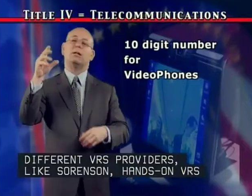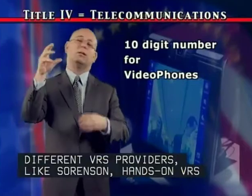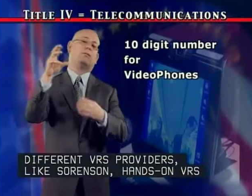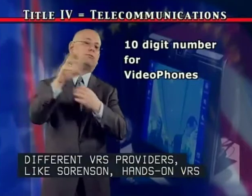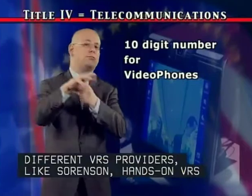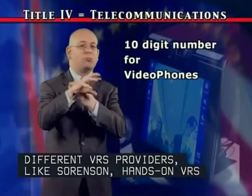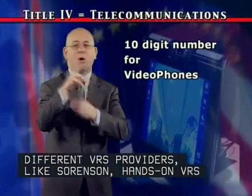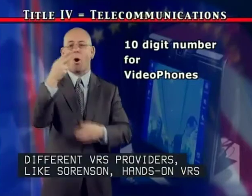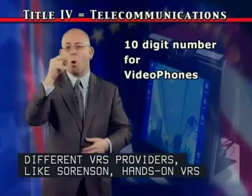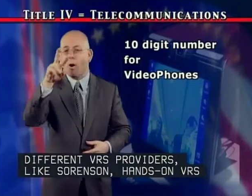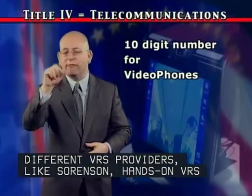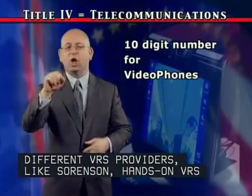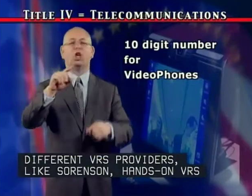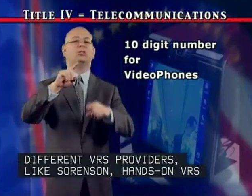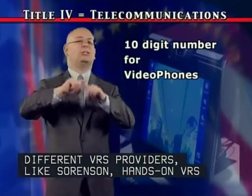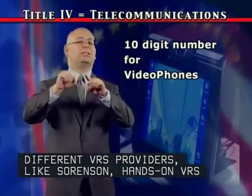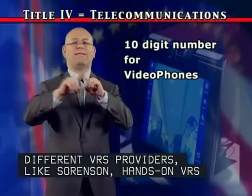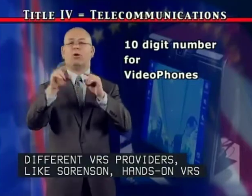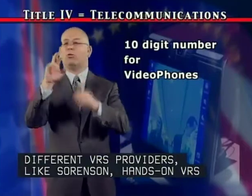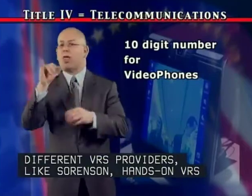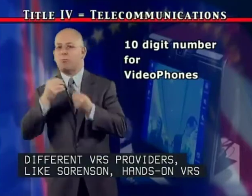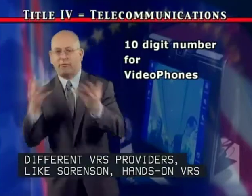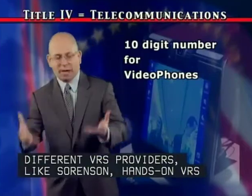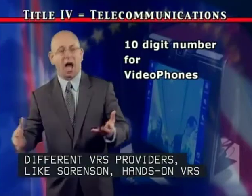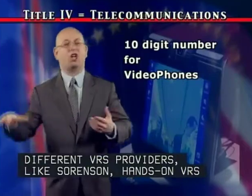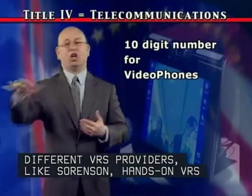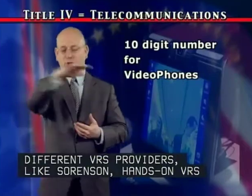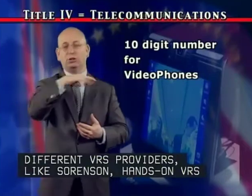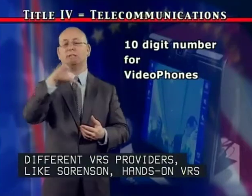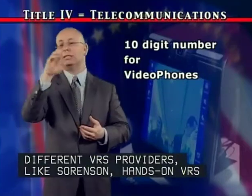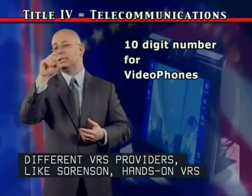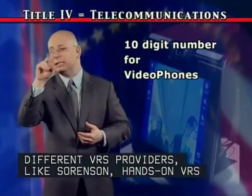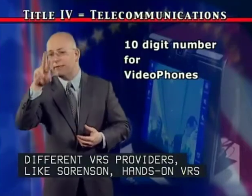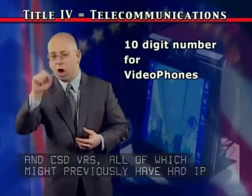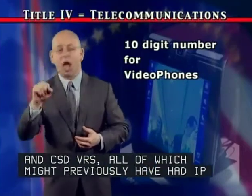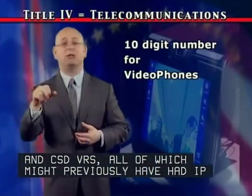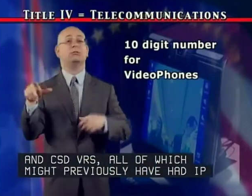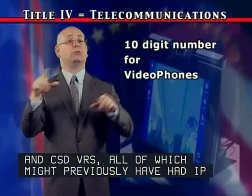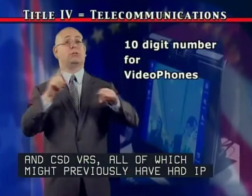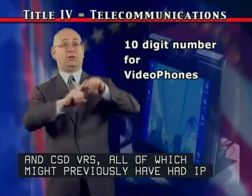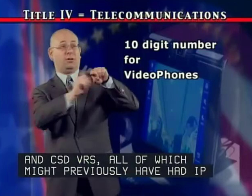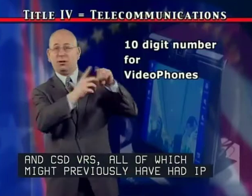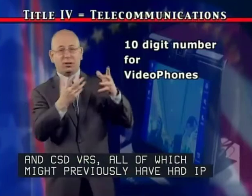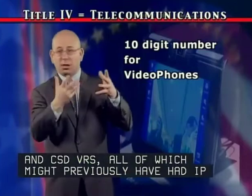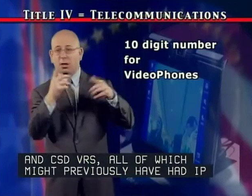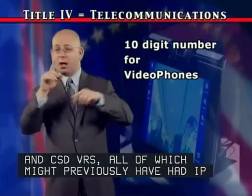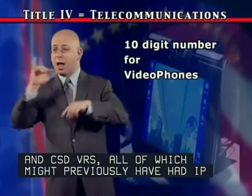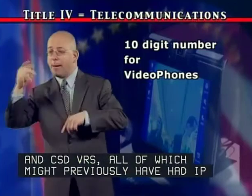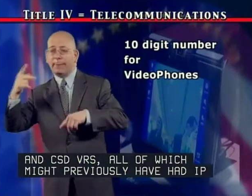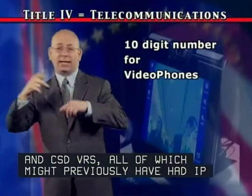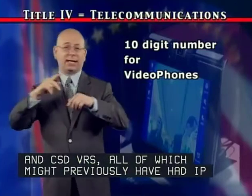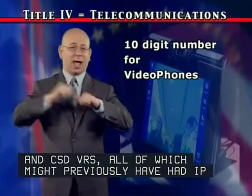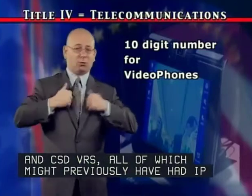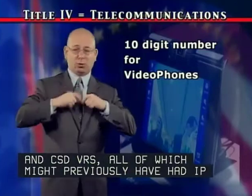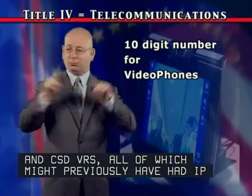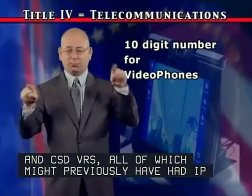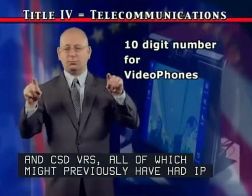Different VRS providers like Sorensen, Hands-on VRS, and CSD VRS, all of which